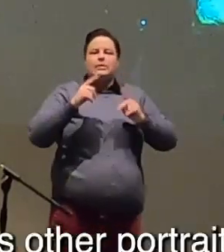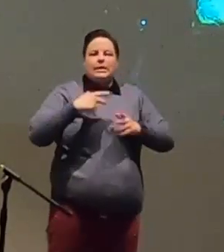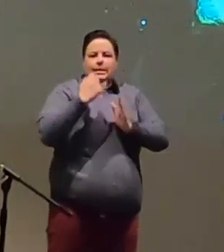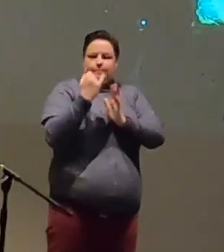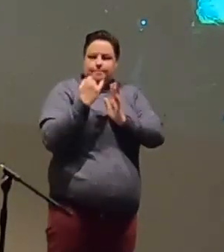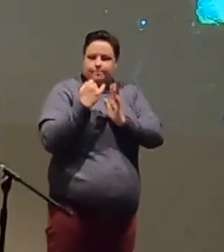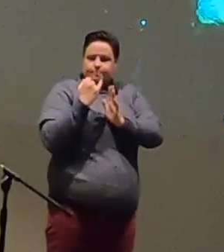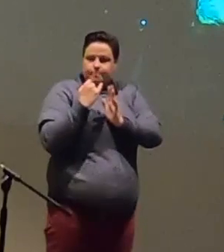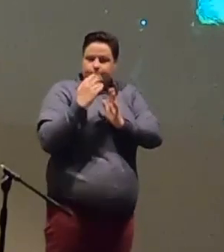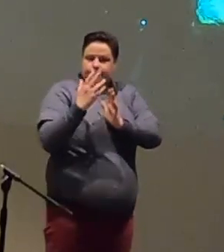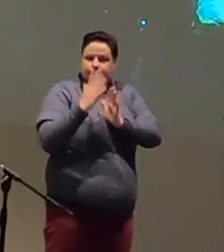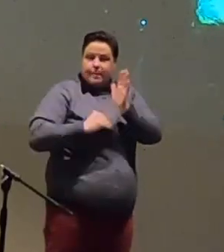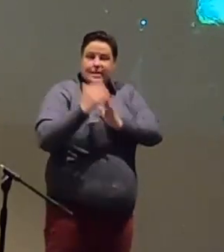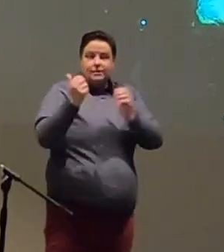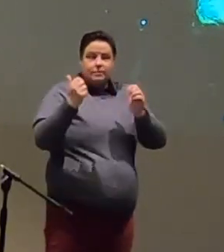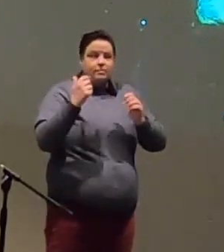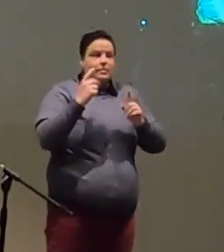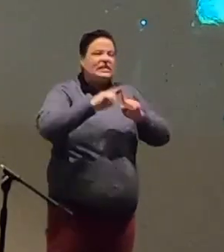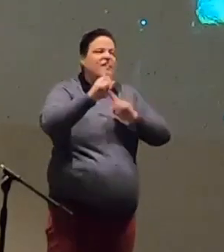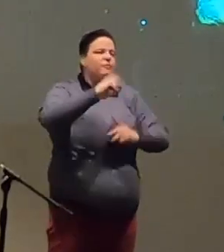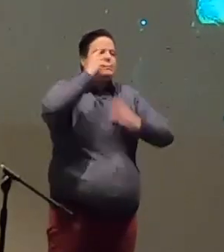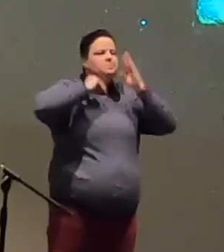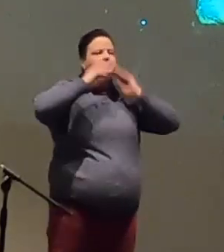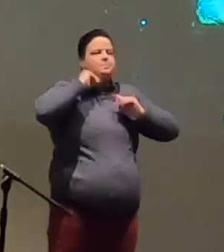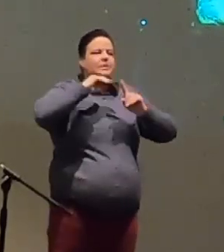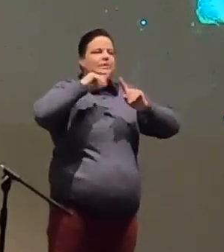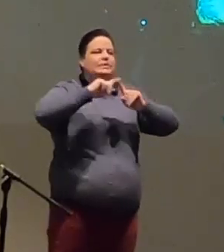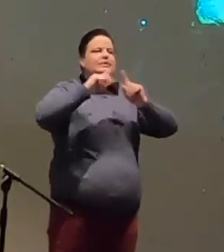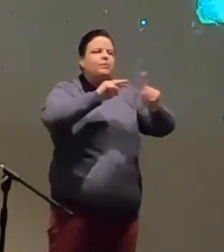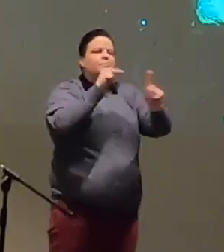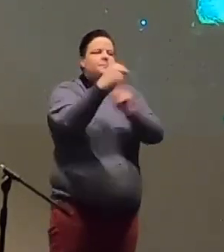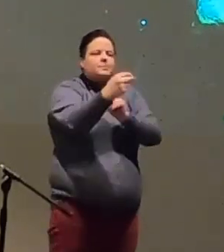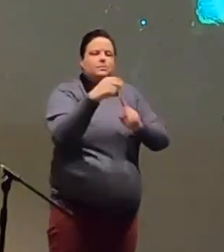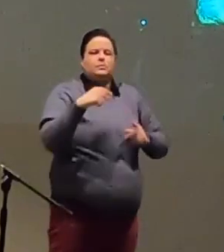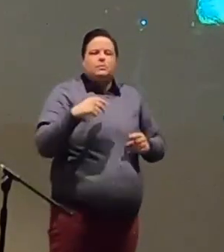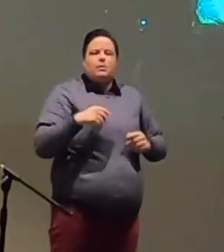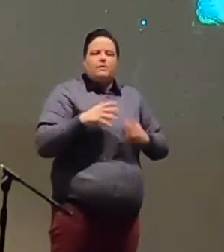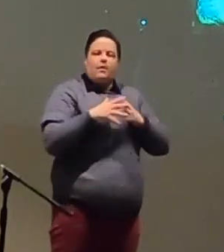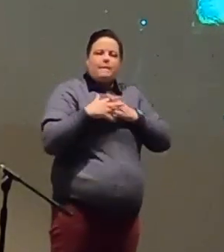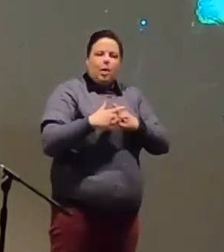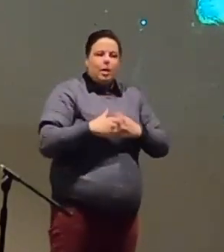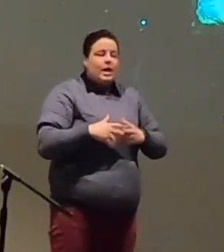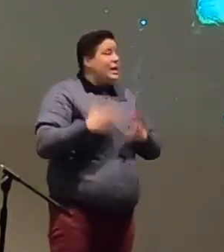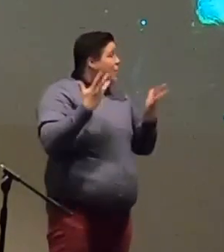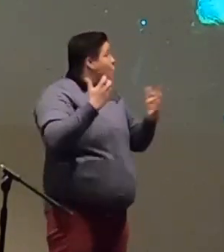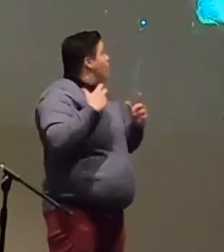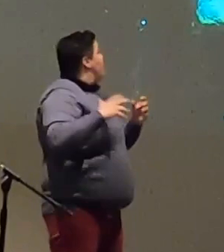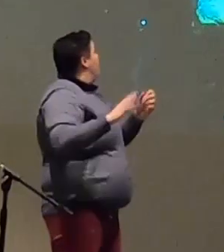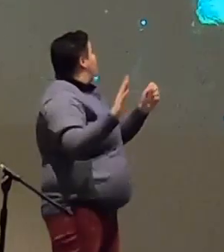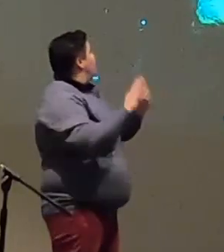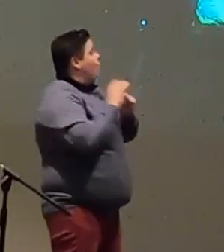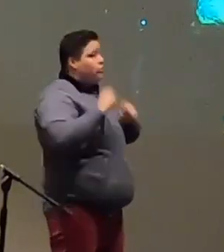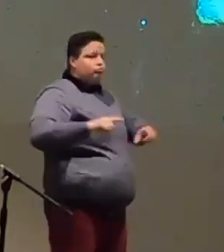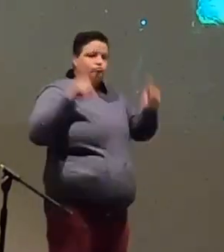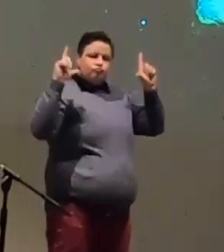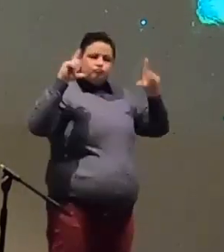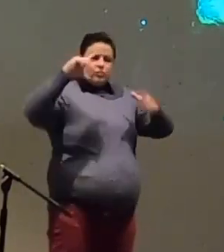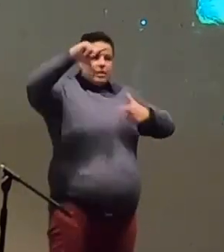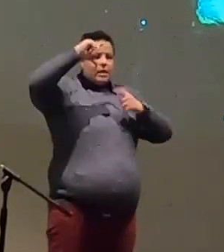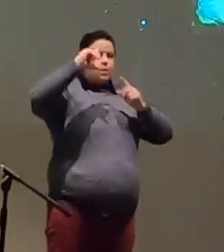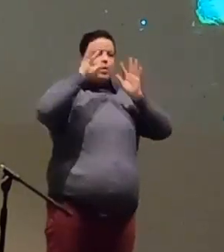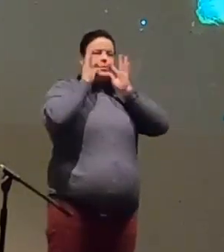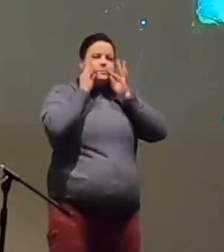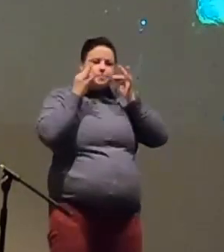life. And he directed his attention toward this full-faced military man with his upturned mustache and